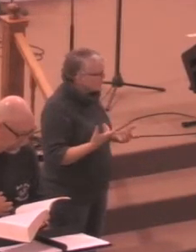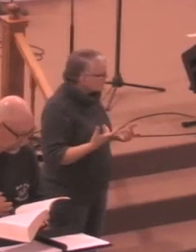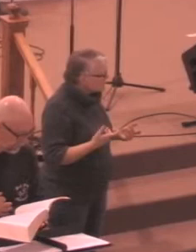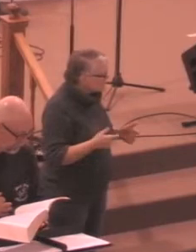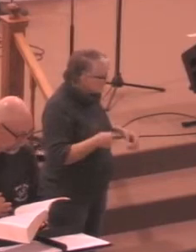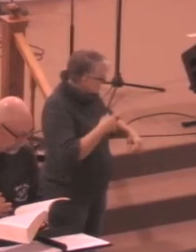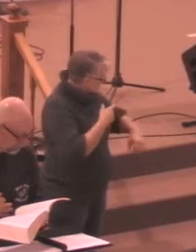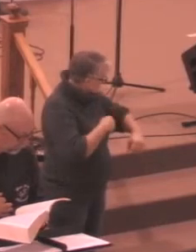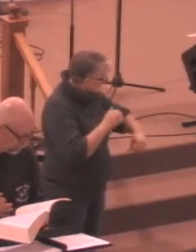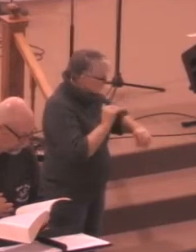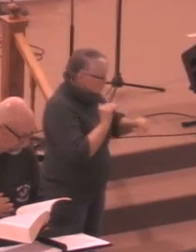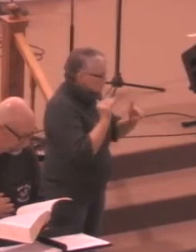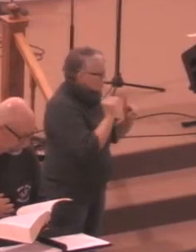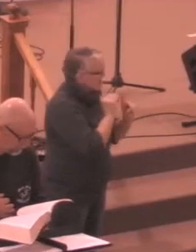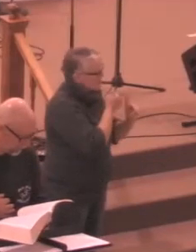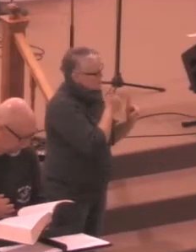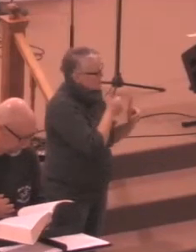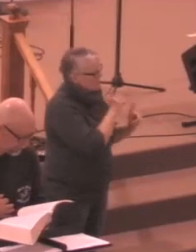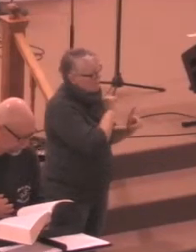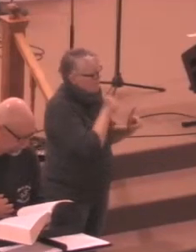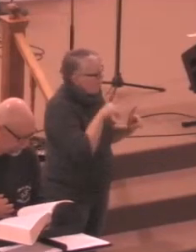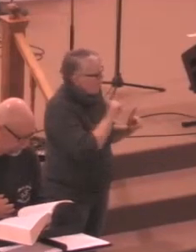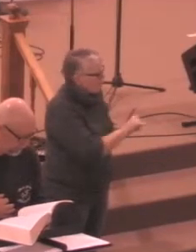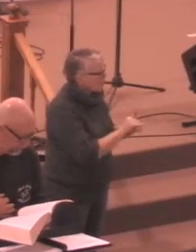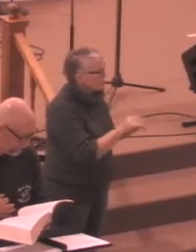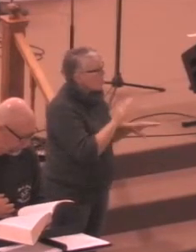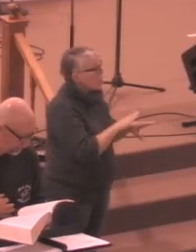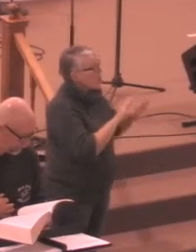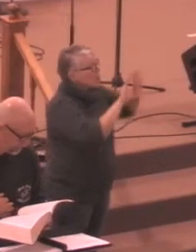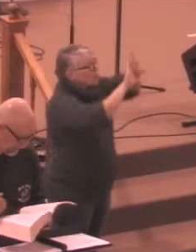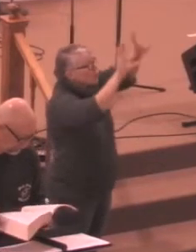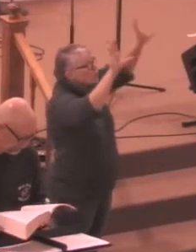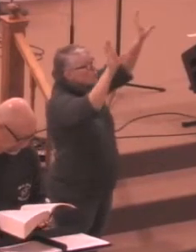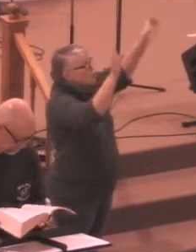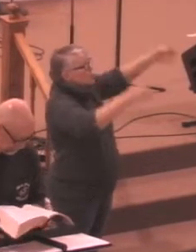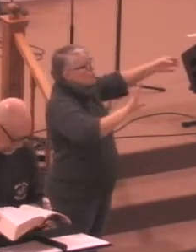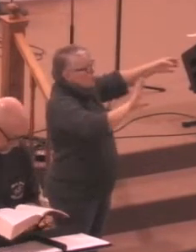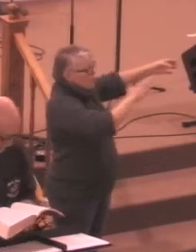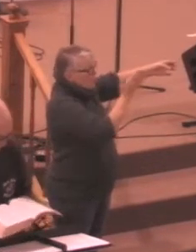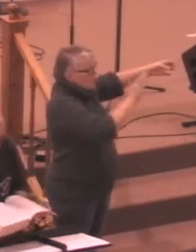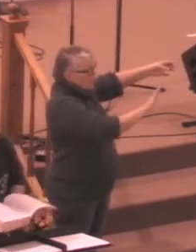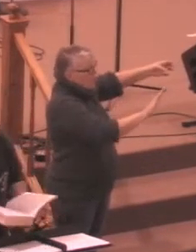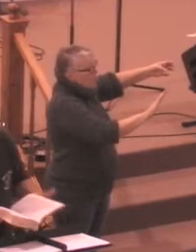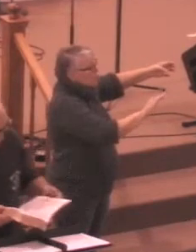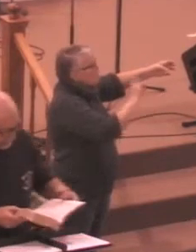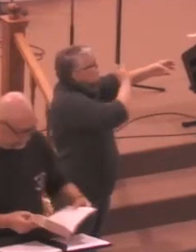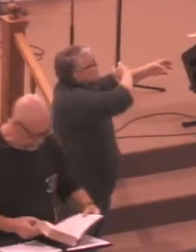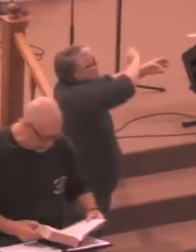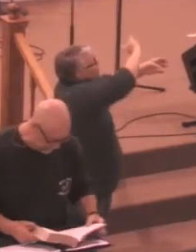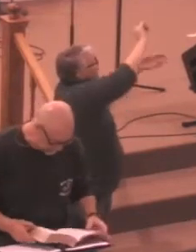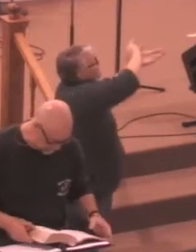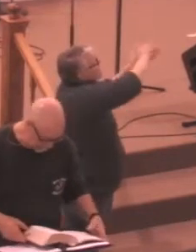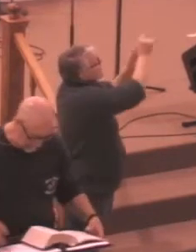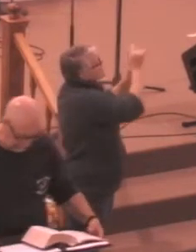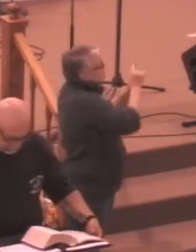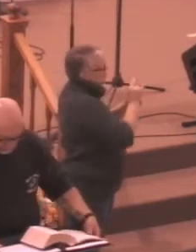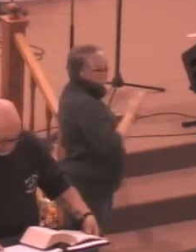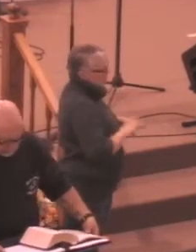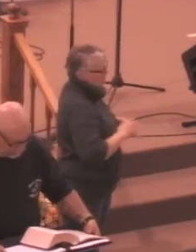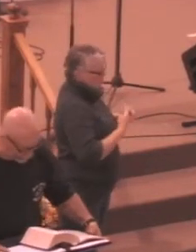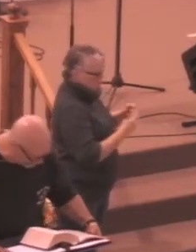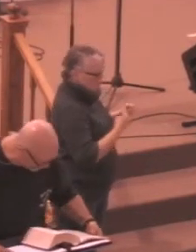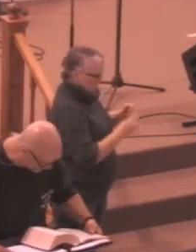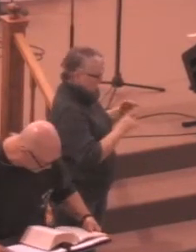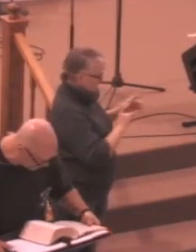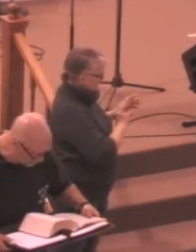shall write them on the doorposts of your house and on your gates. So I don't know if any of you have